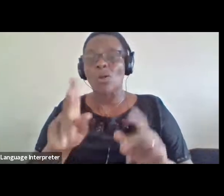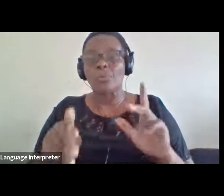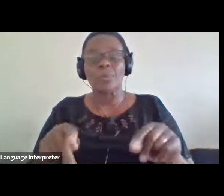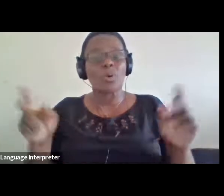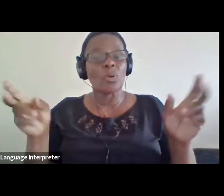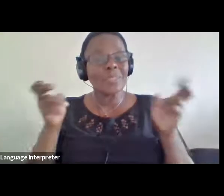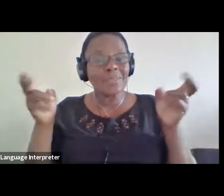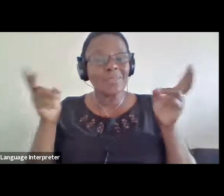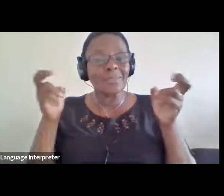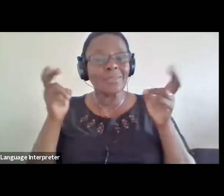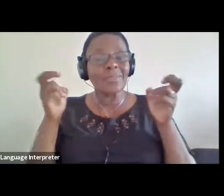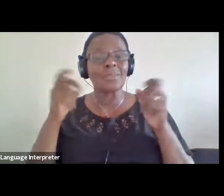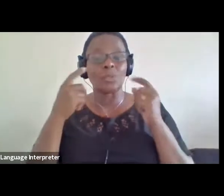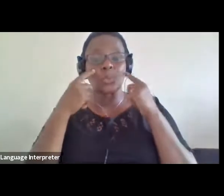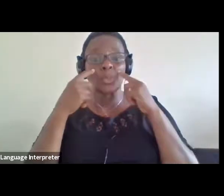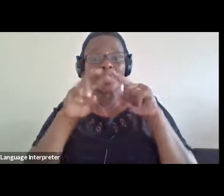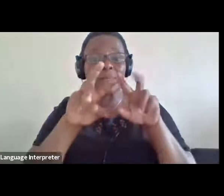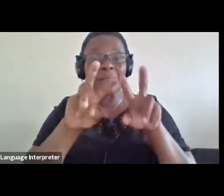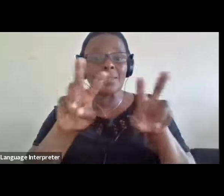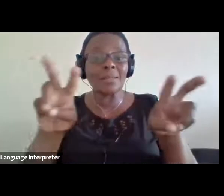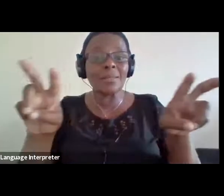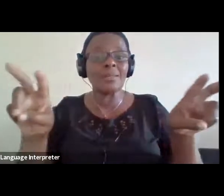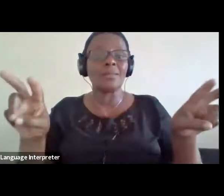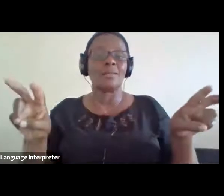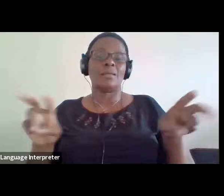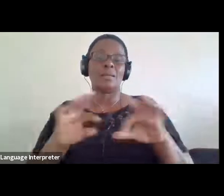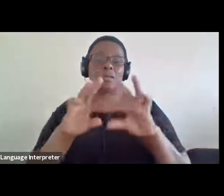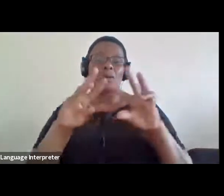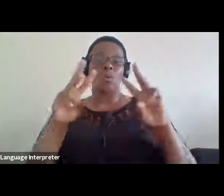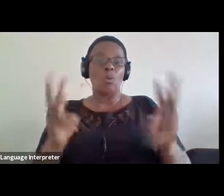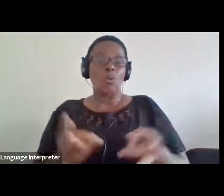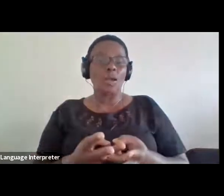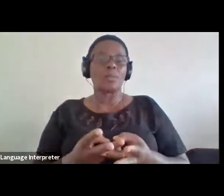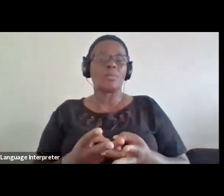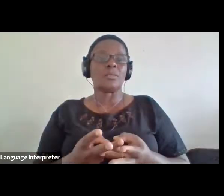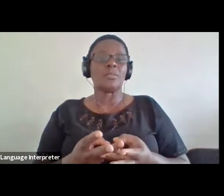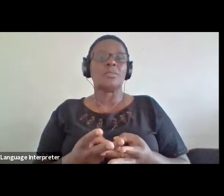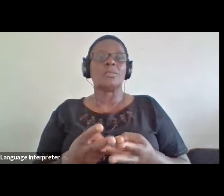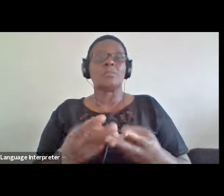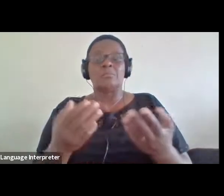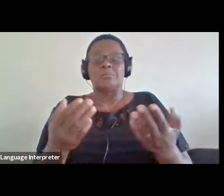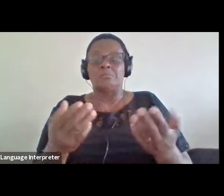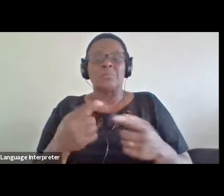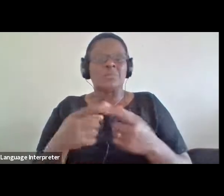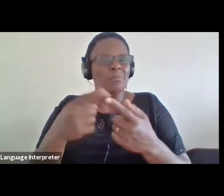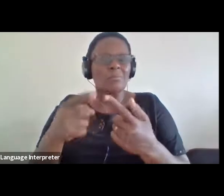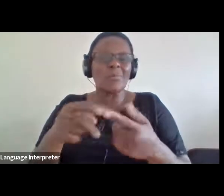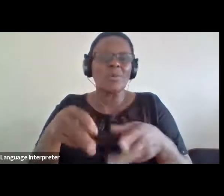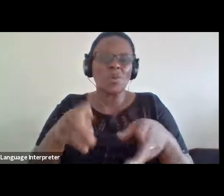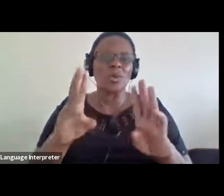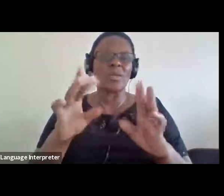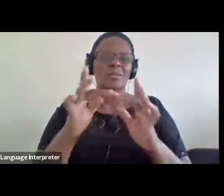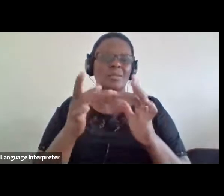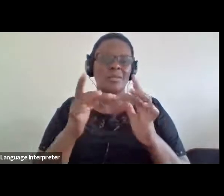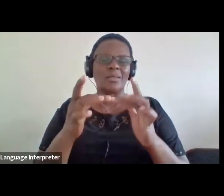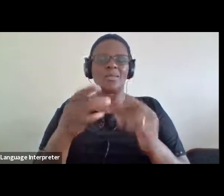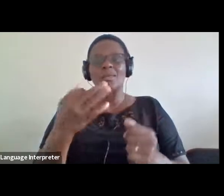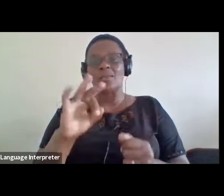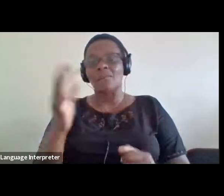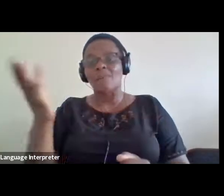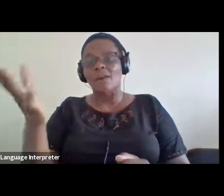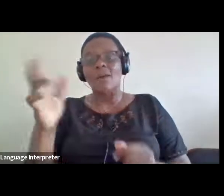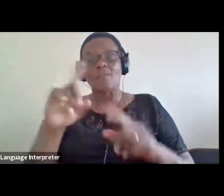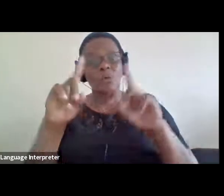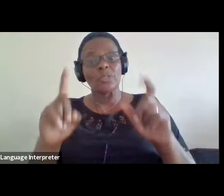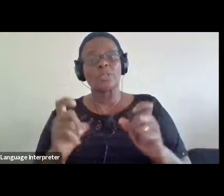who's watching around the world. Feel free to tweet at me. I've got my Twitter up and live at the moment. So if you have any questions, please do let me know.